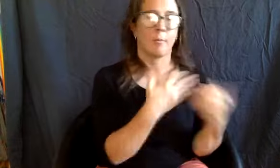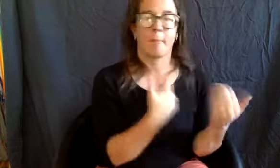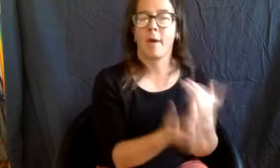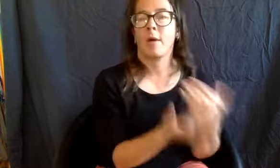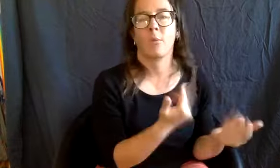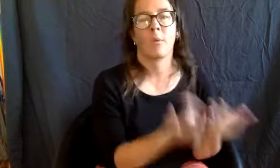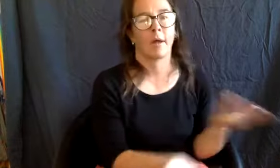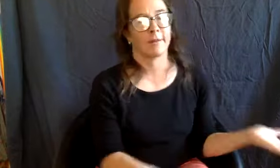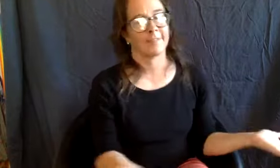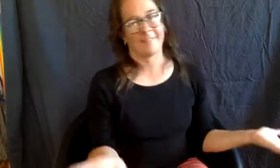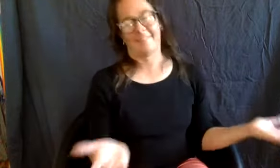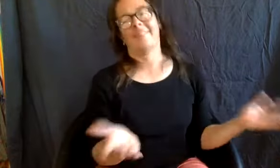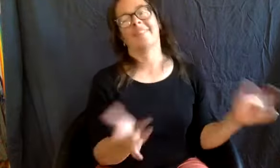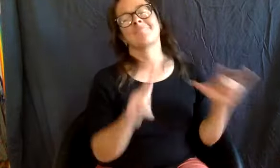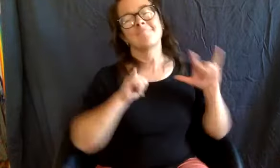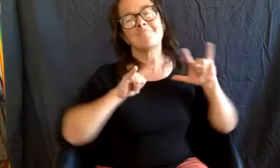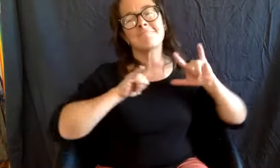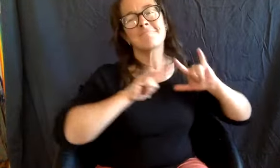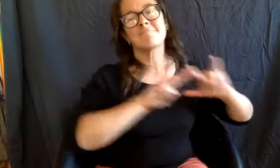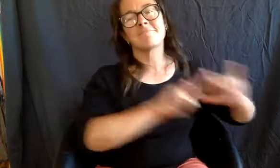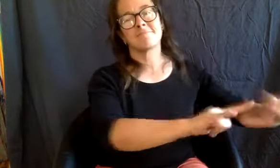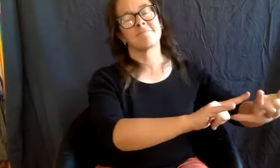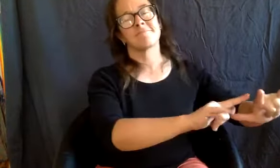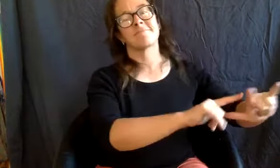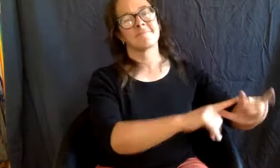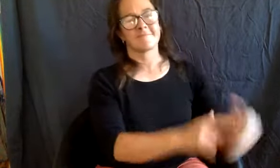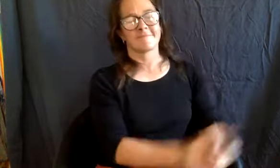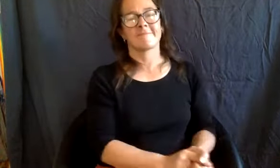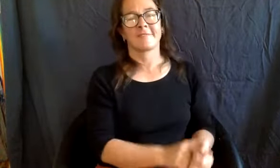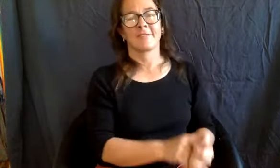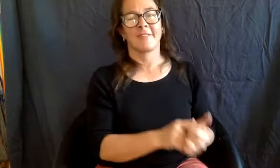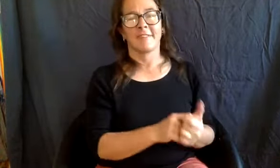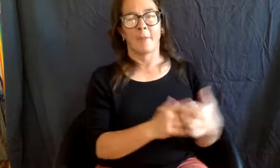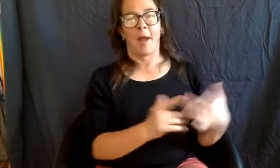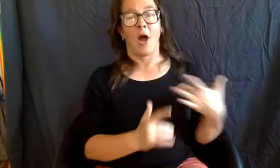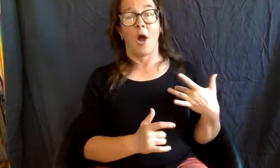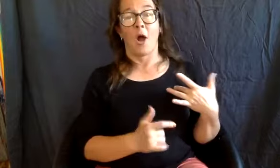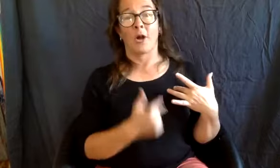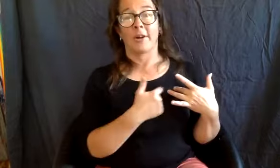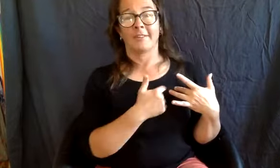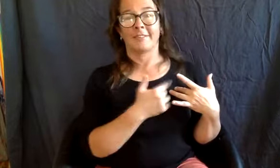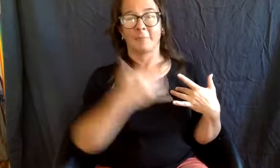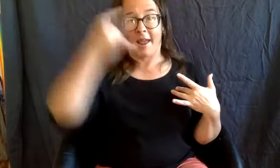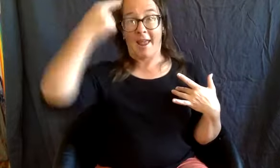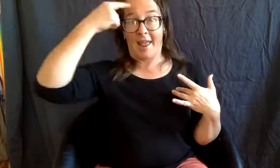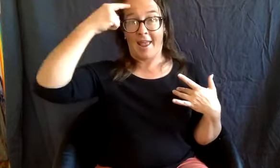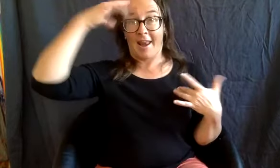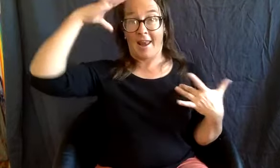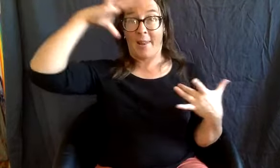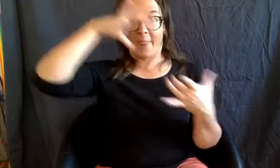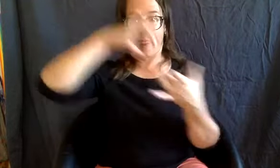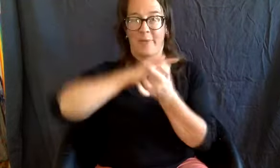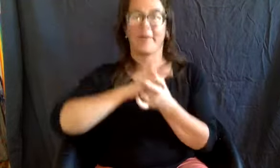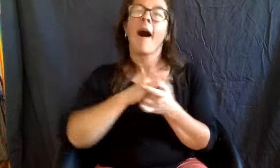look good, which is, again, what that's all about, is if I really want to be truthful. And the bottom line is I love this kid no matter what.